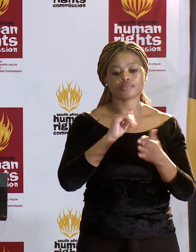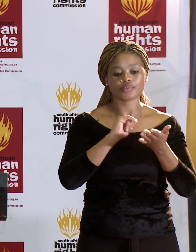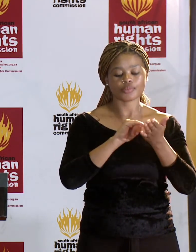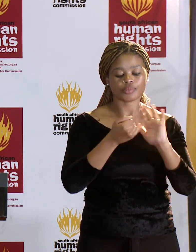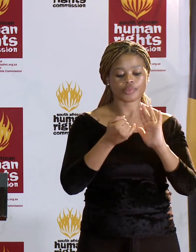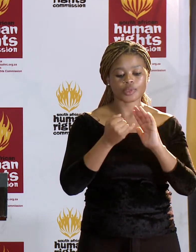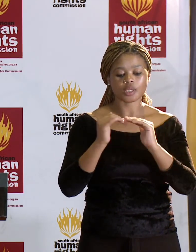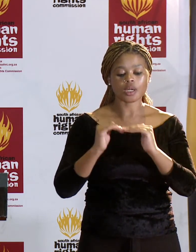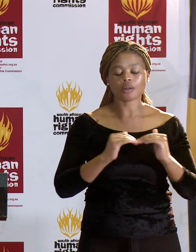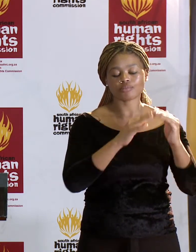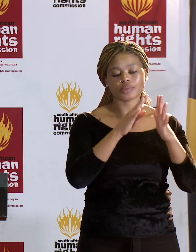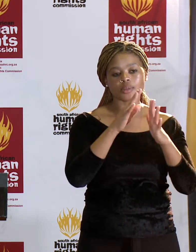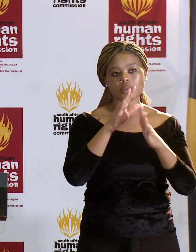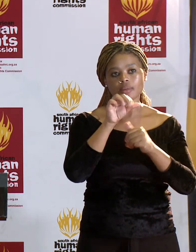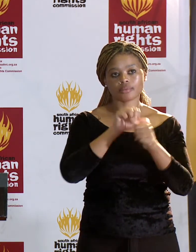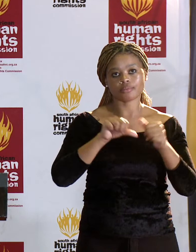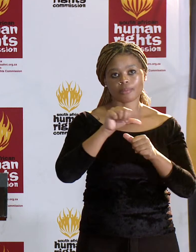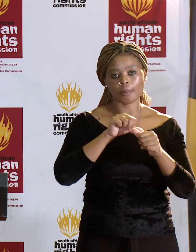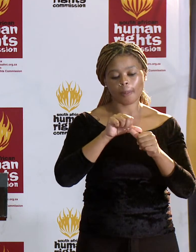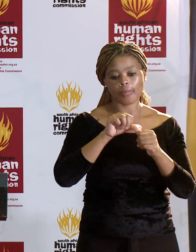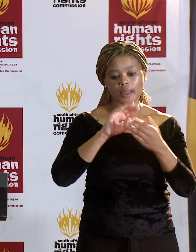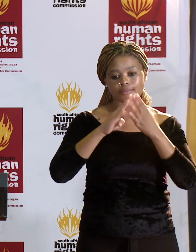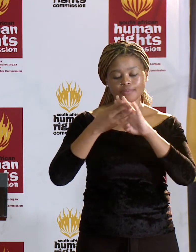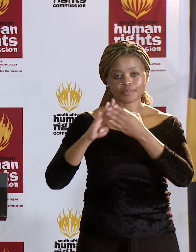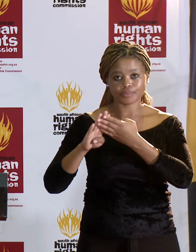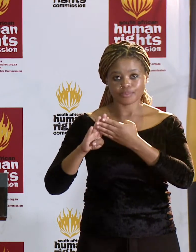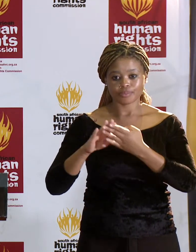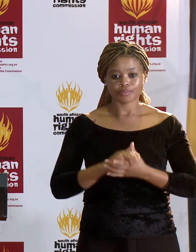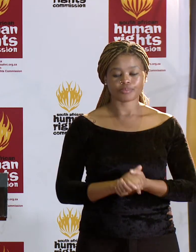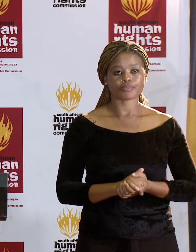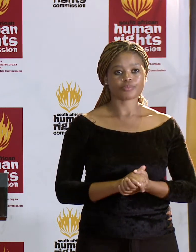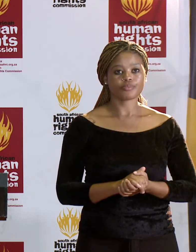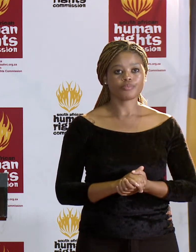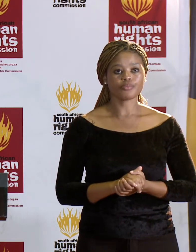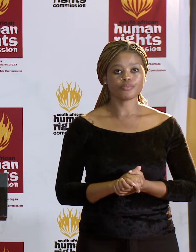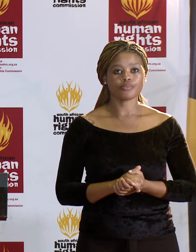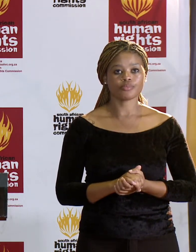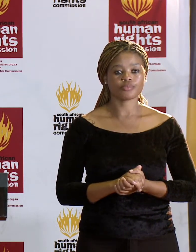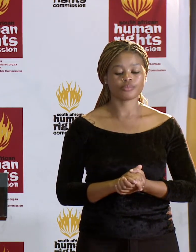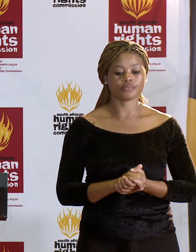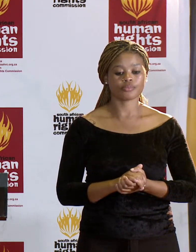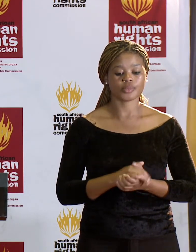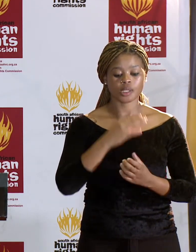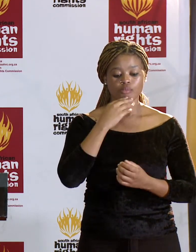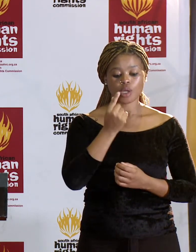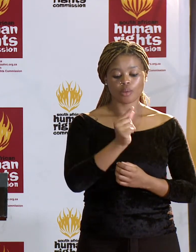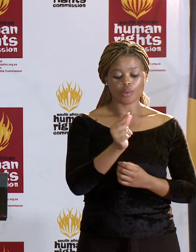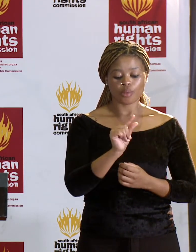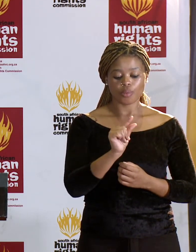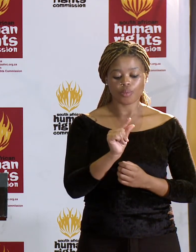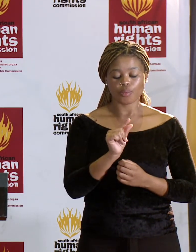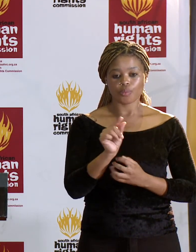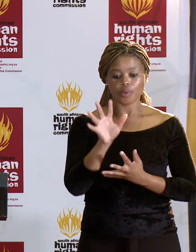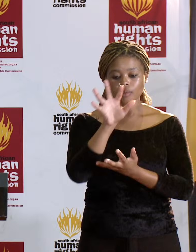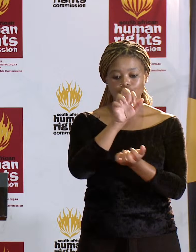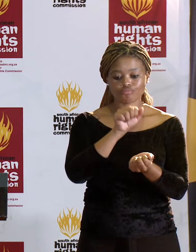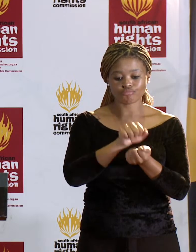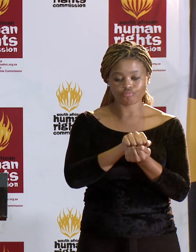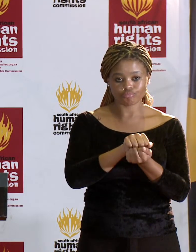and equitable society. As I come to close, Gqeberha okanye